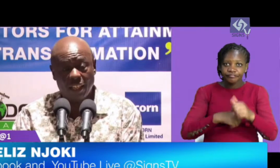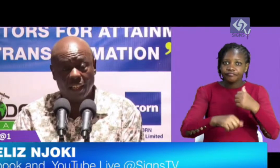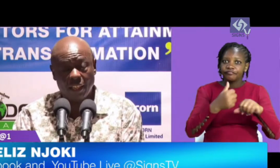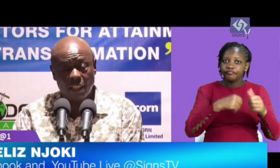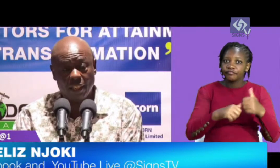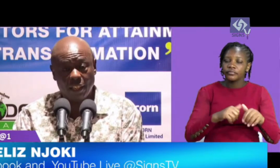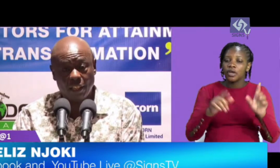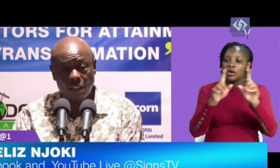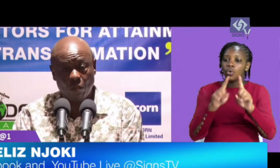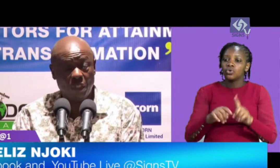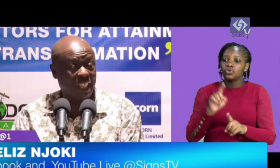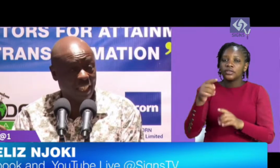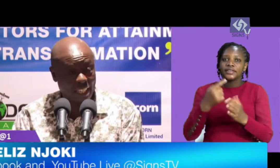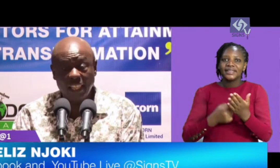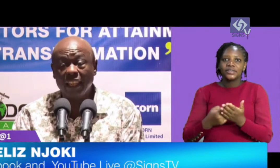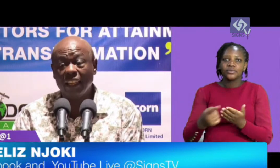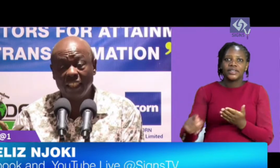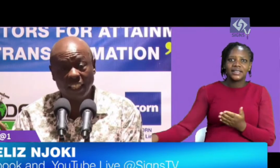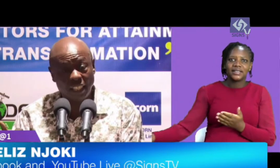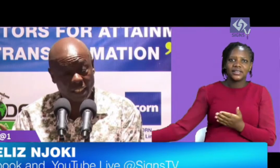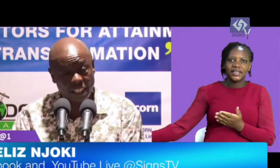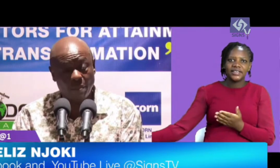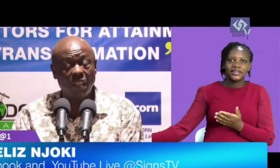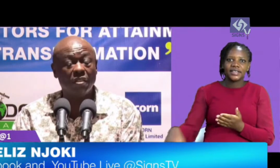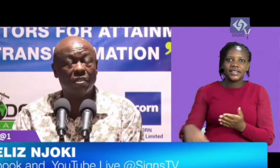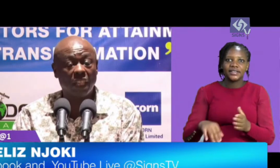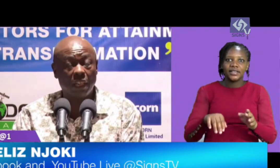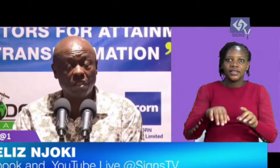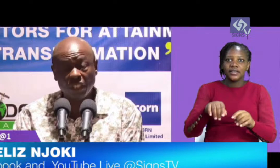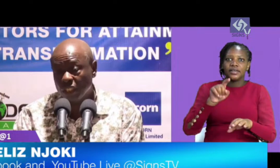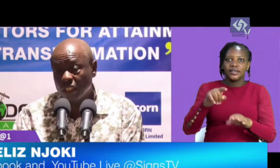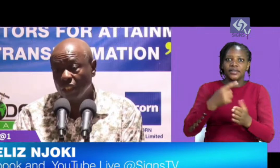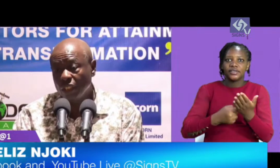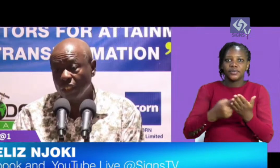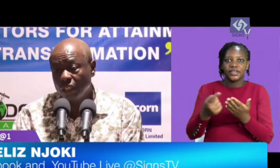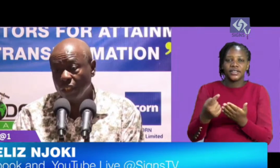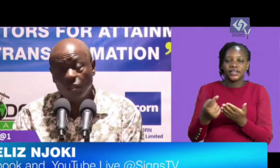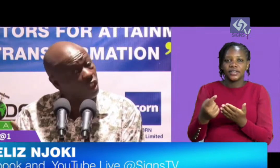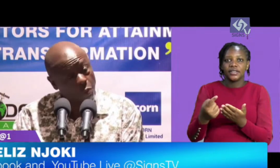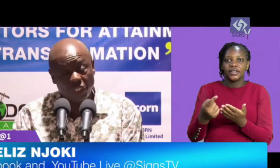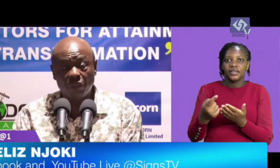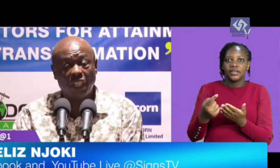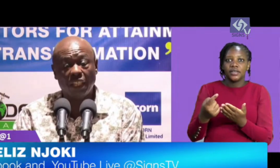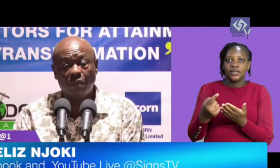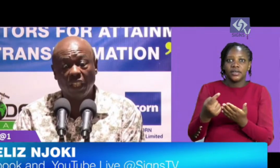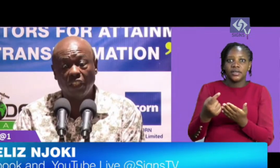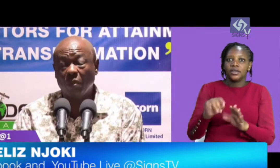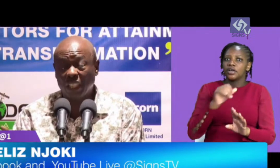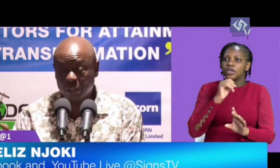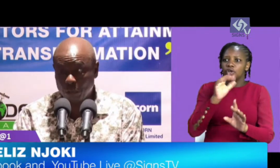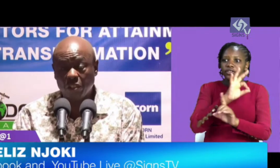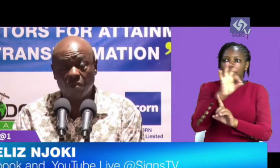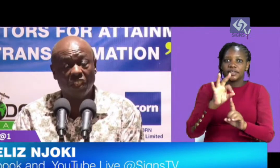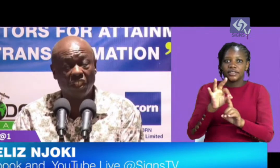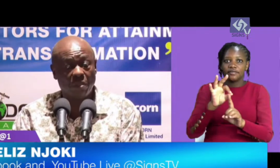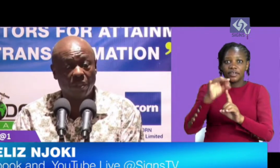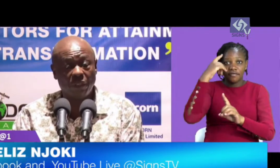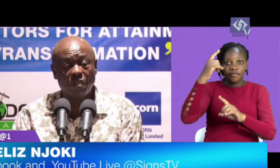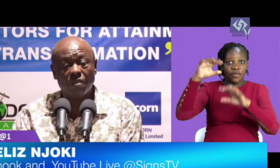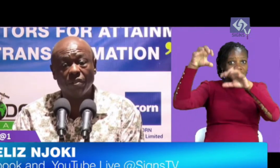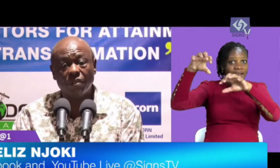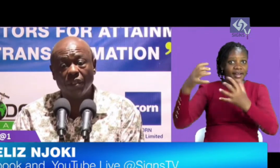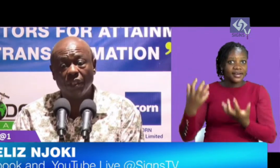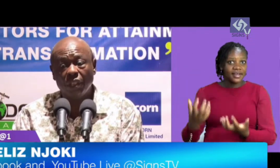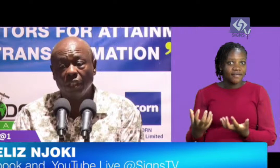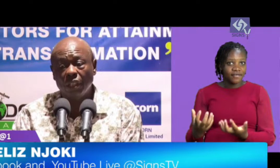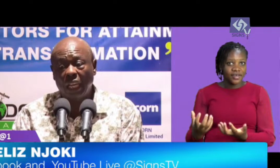week, we shall again release another 10 billion to the counties, not specifically for El Nino, but as part of their shareable